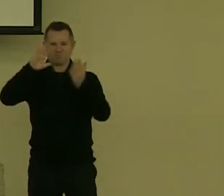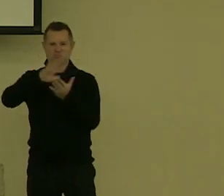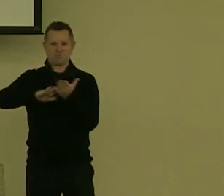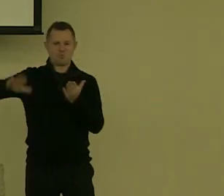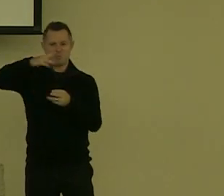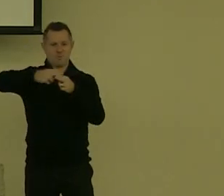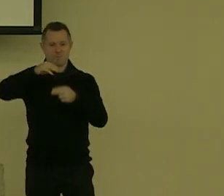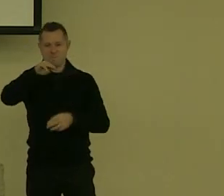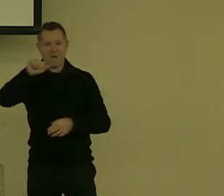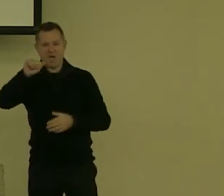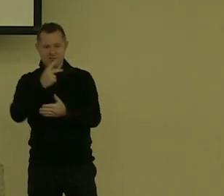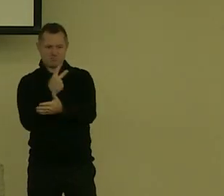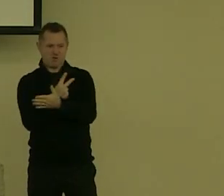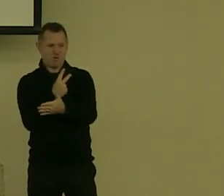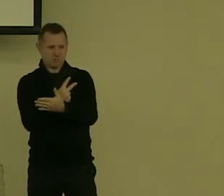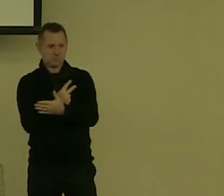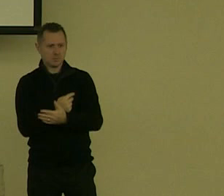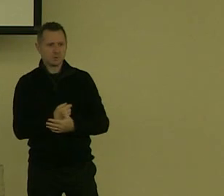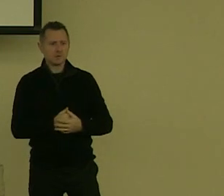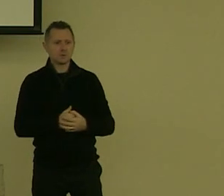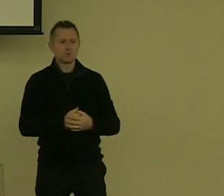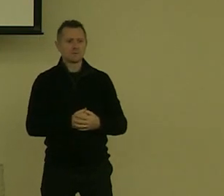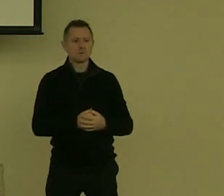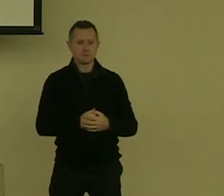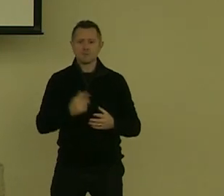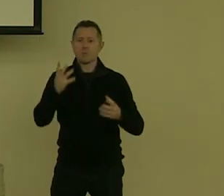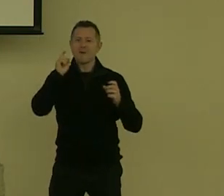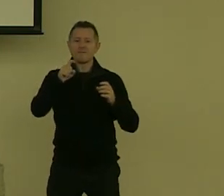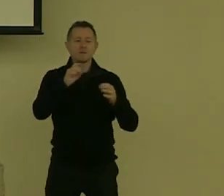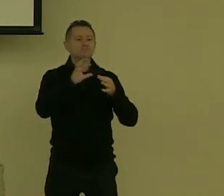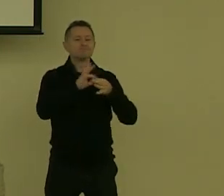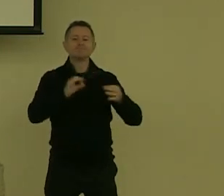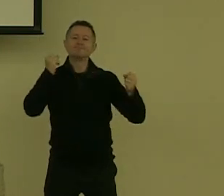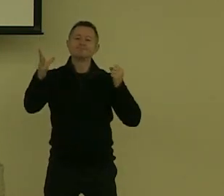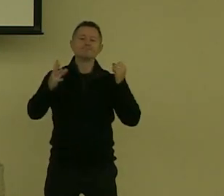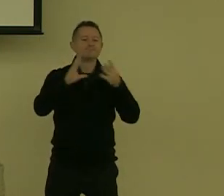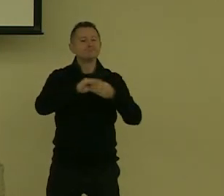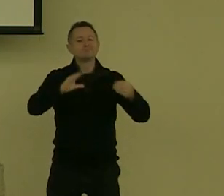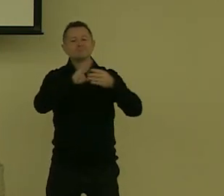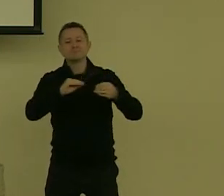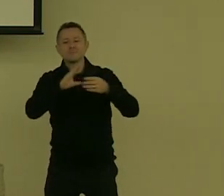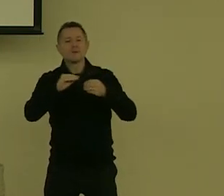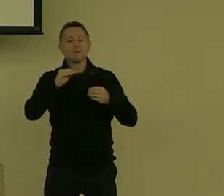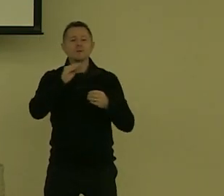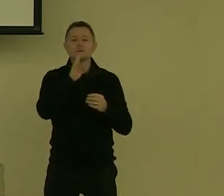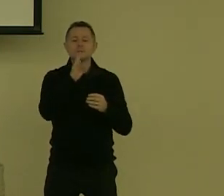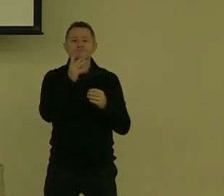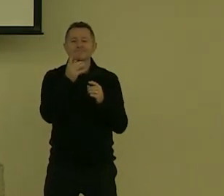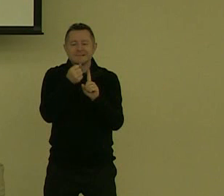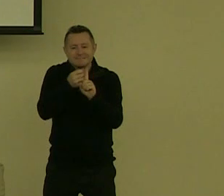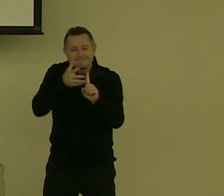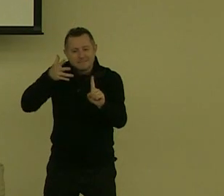healthcare professionals how to listen to people's narratives about their illness. If you've read Lila